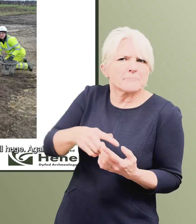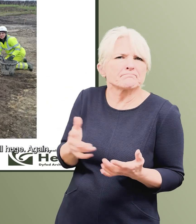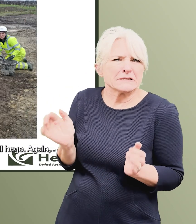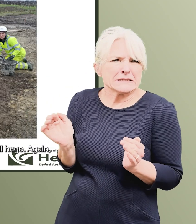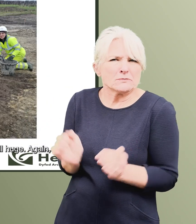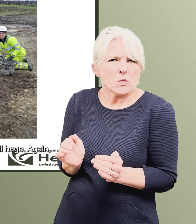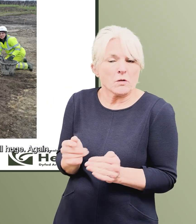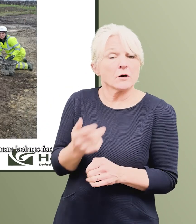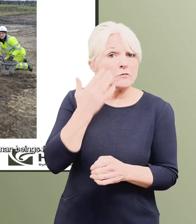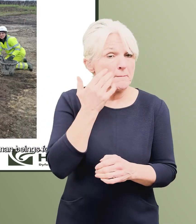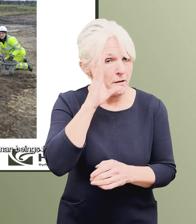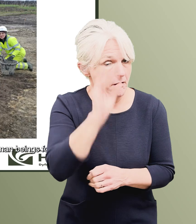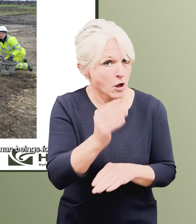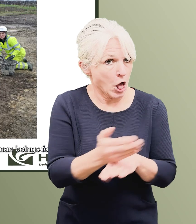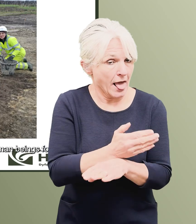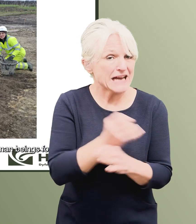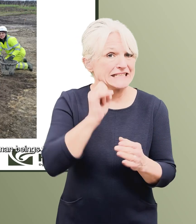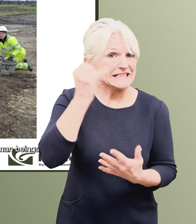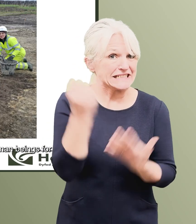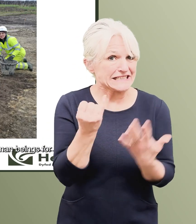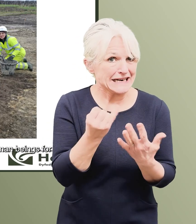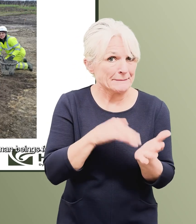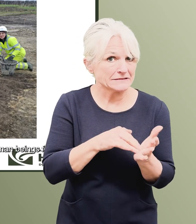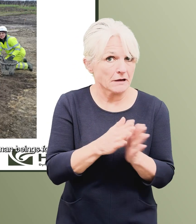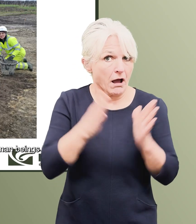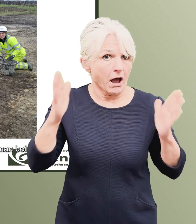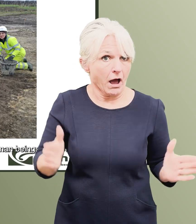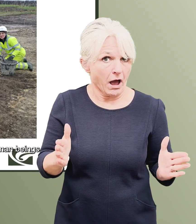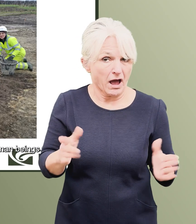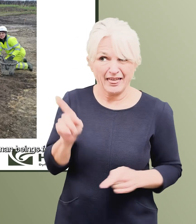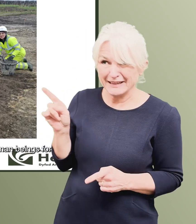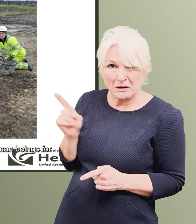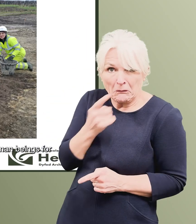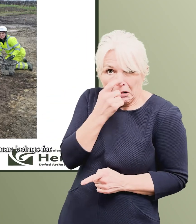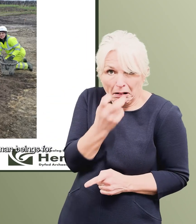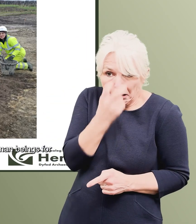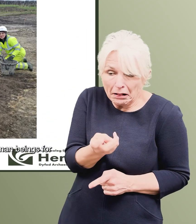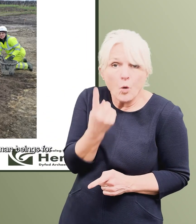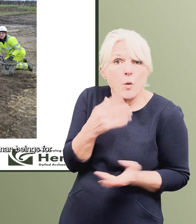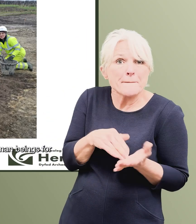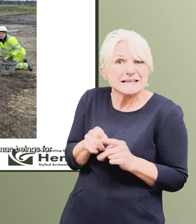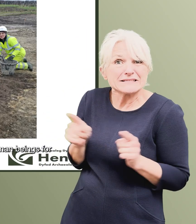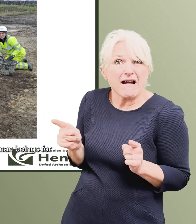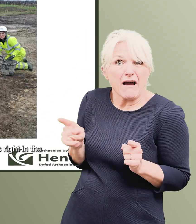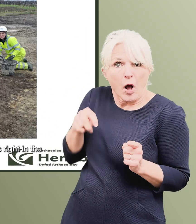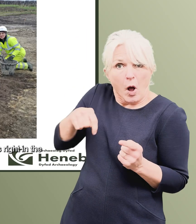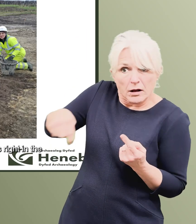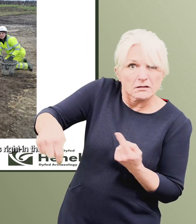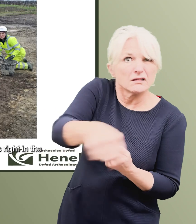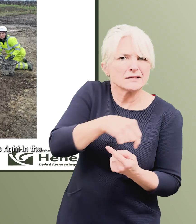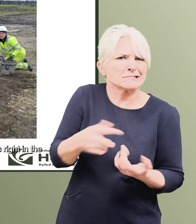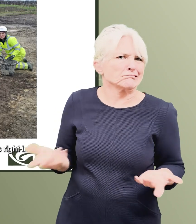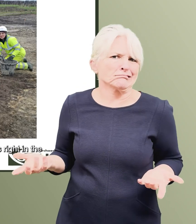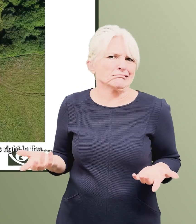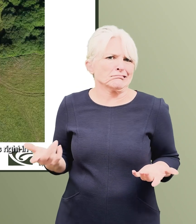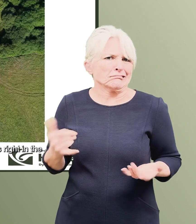again, that picture may be more complex than we're recognizing. Just a couple of human beings for scale. I can see Haley in the audience